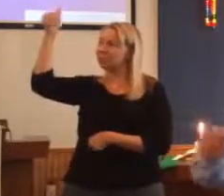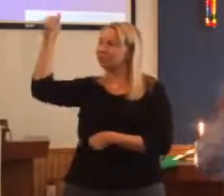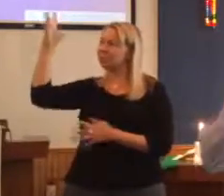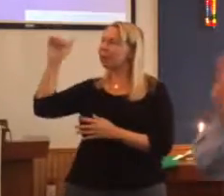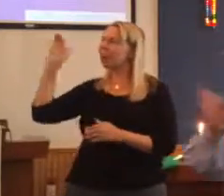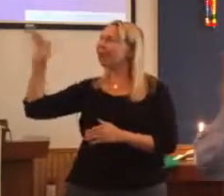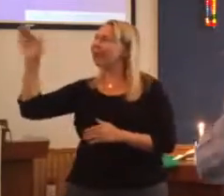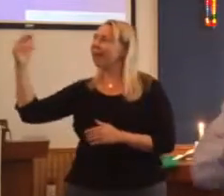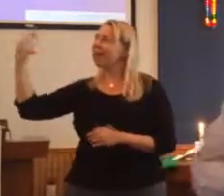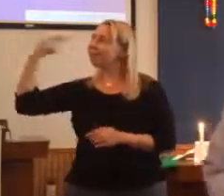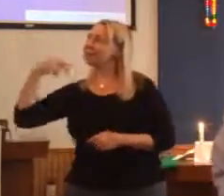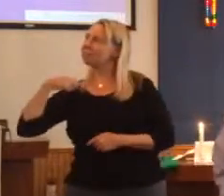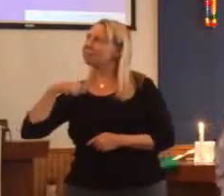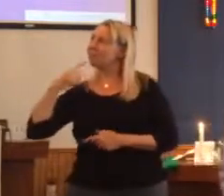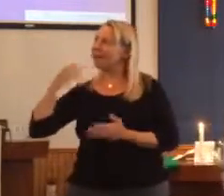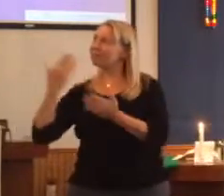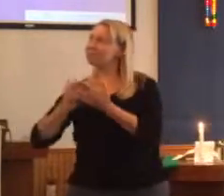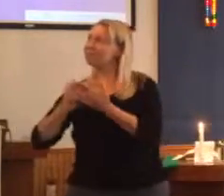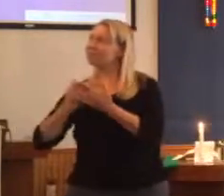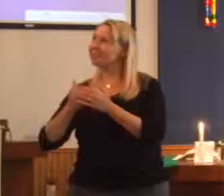in charge means to you.